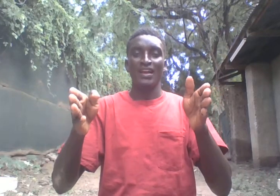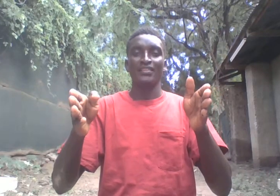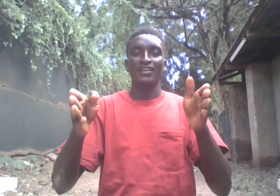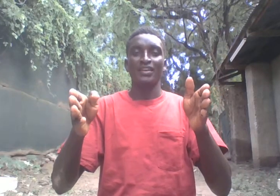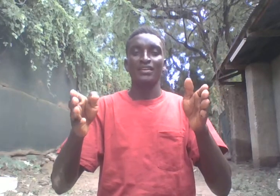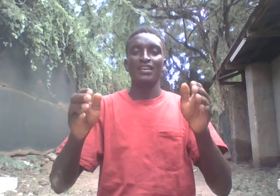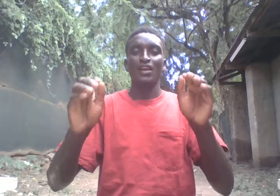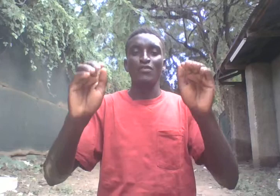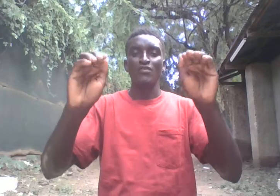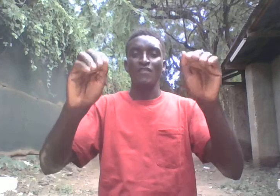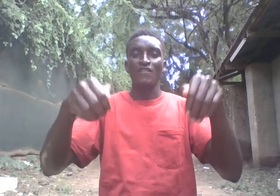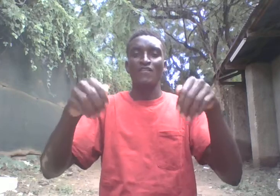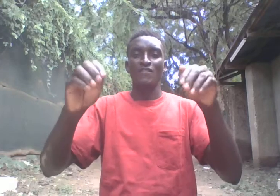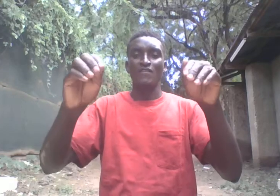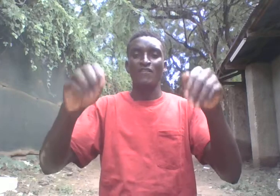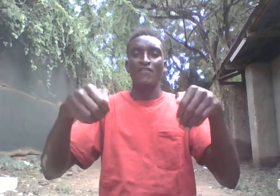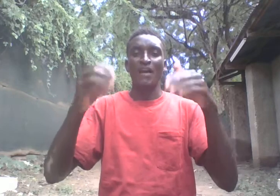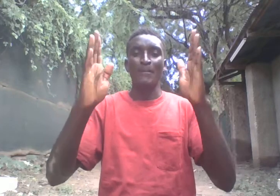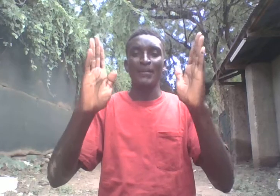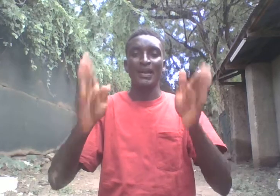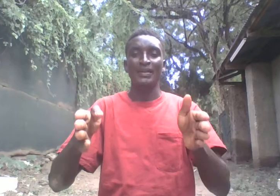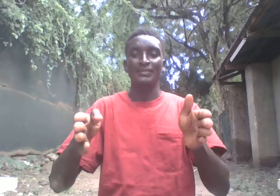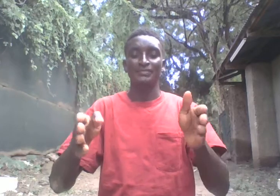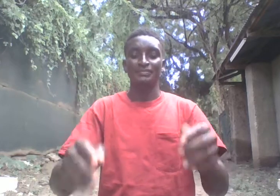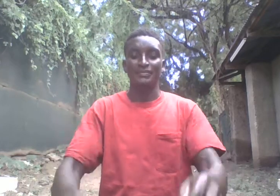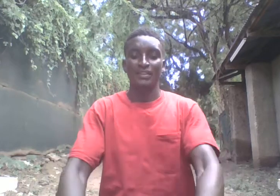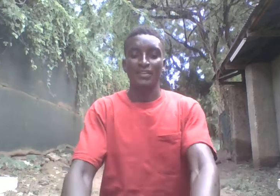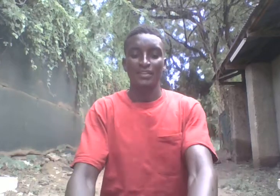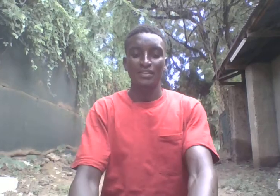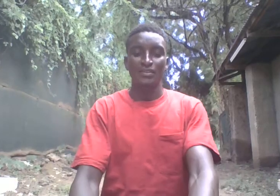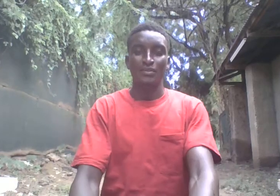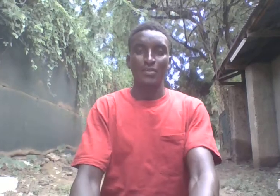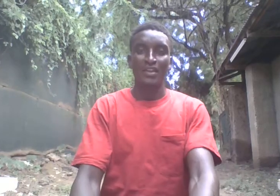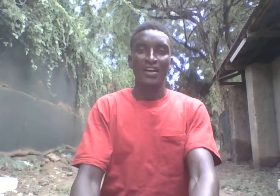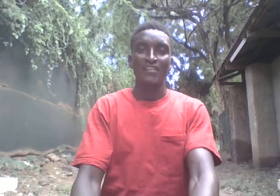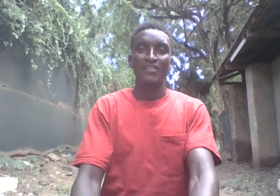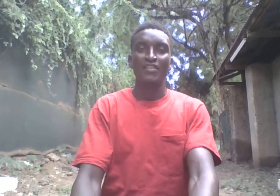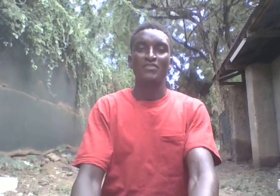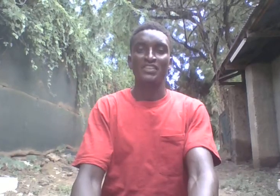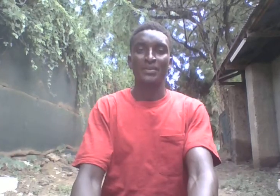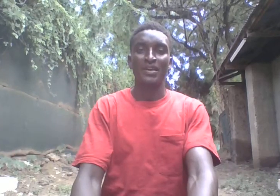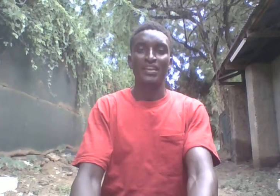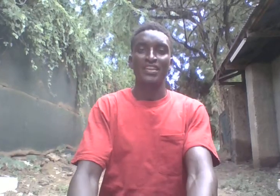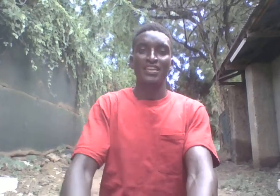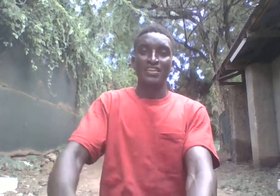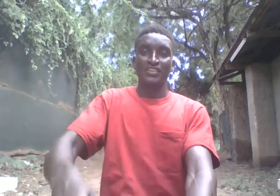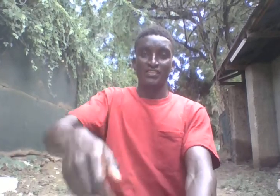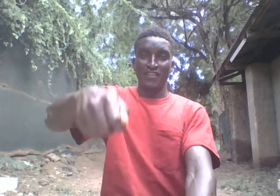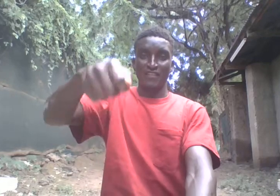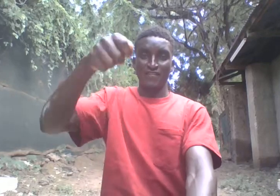career. Now, farmer. We have fisherman is